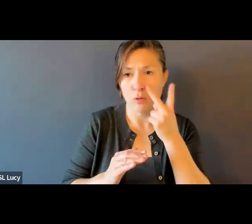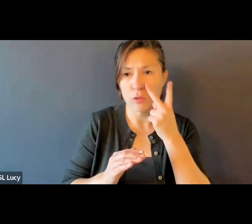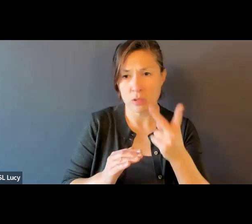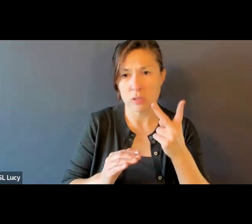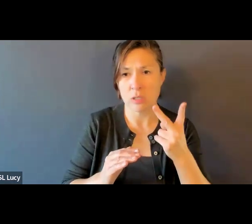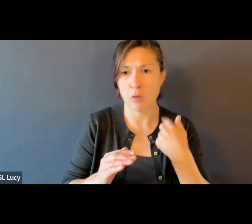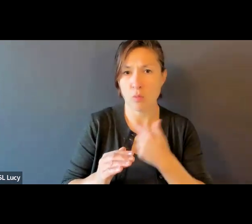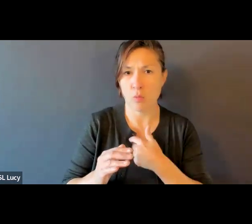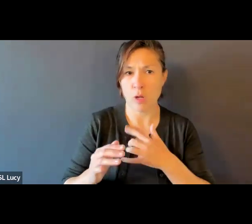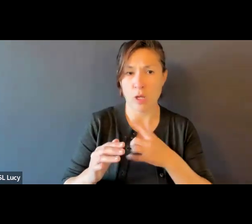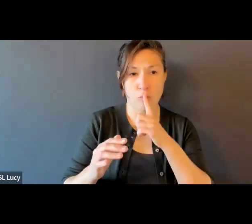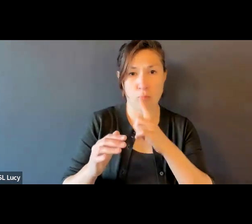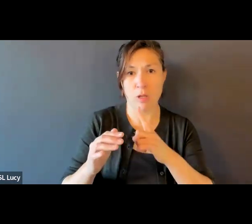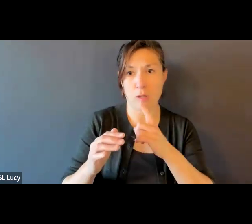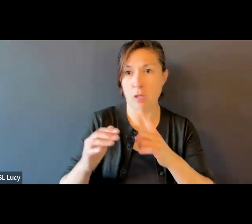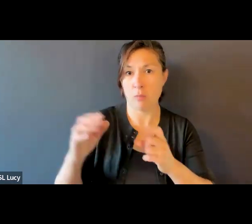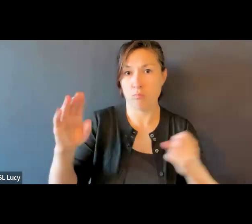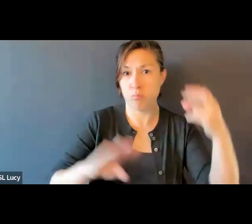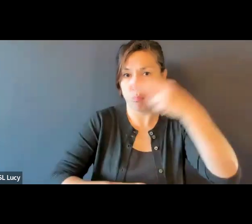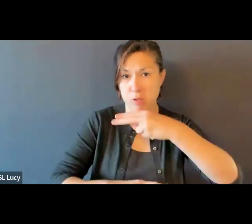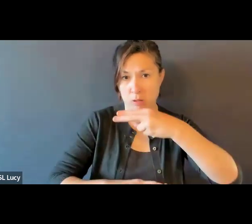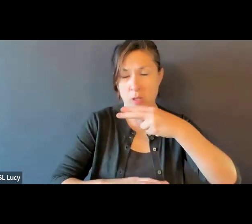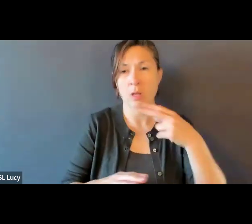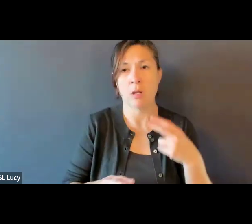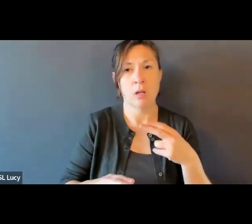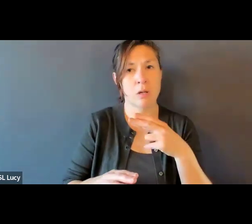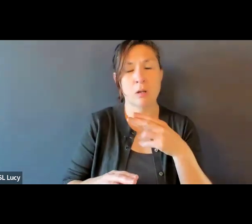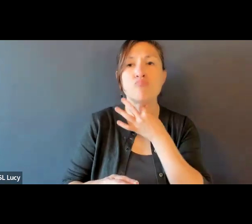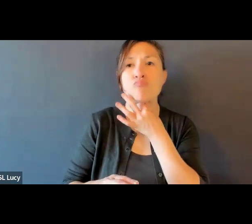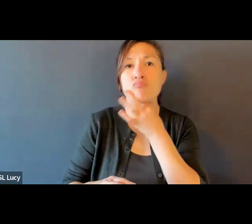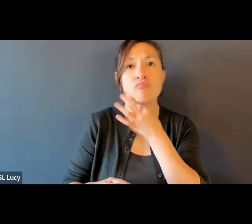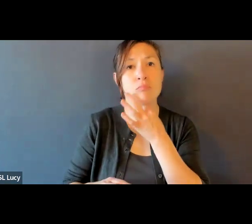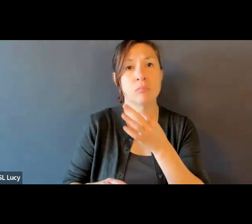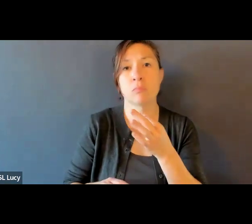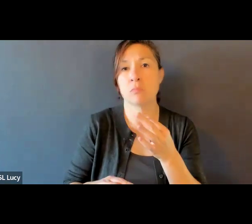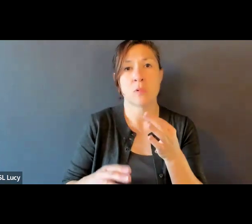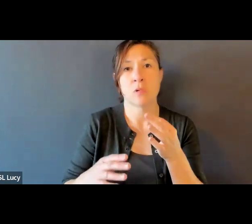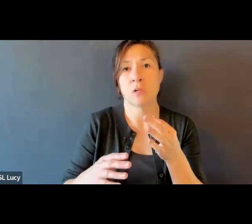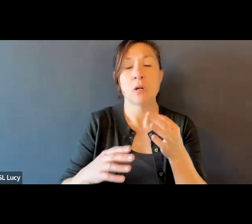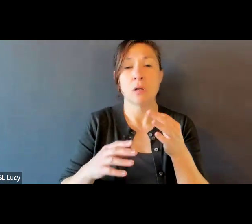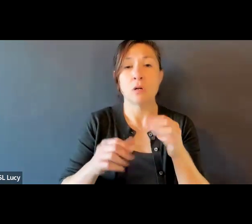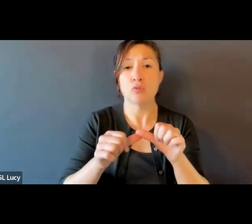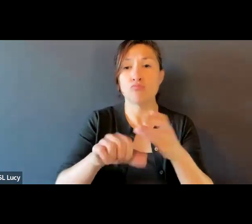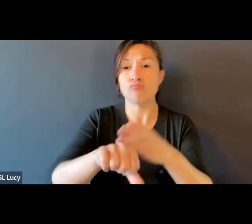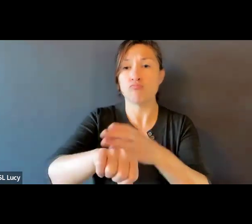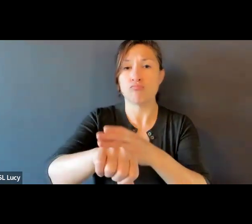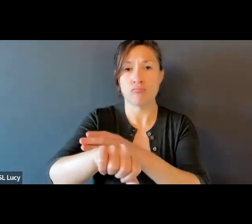now that you see to continue, for continued improvement and what's being done about them?